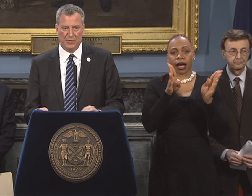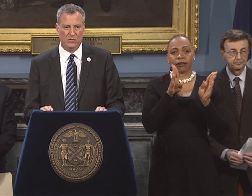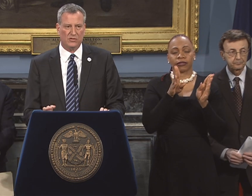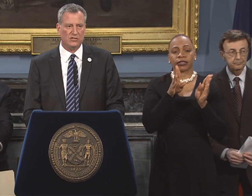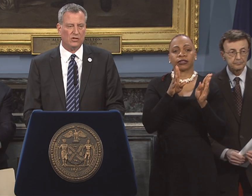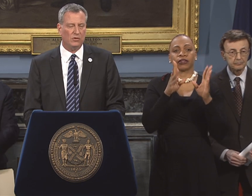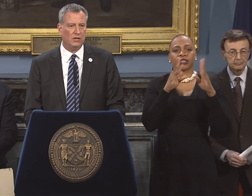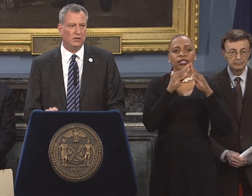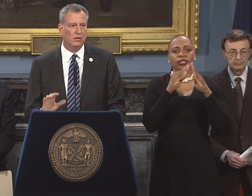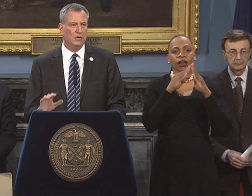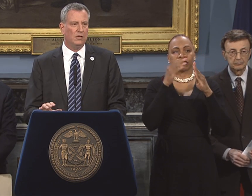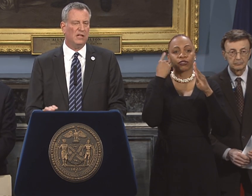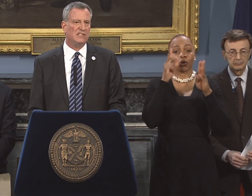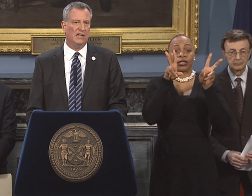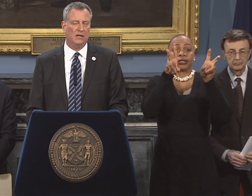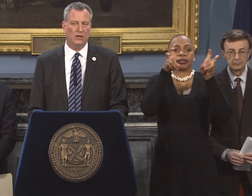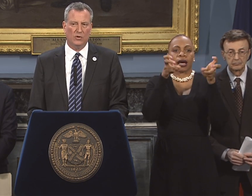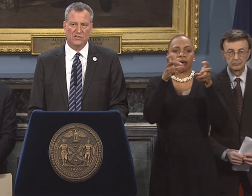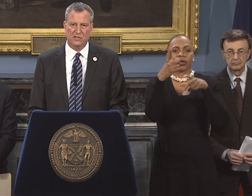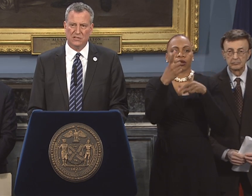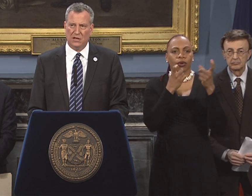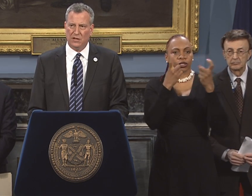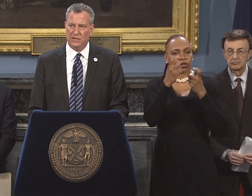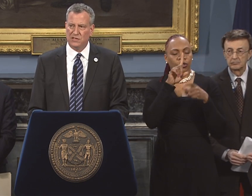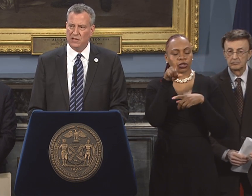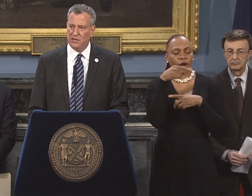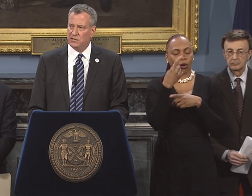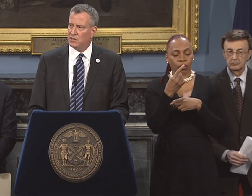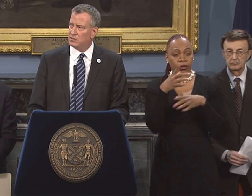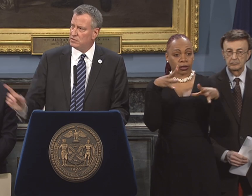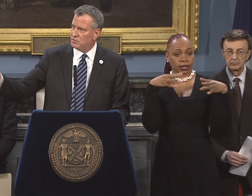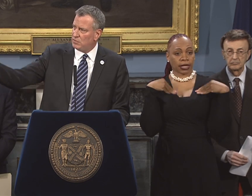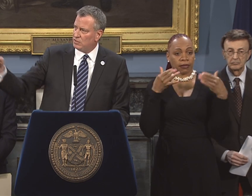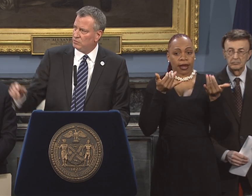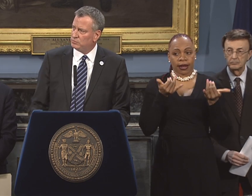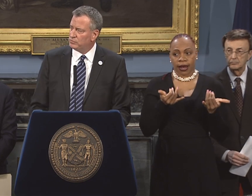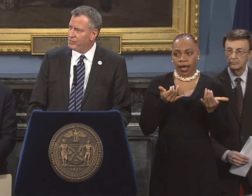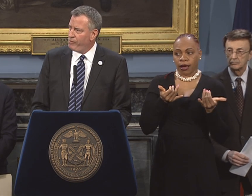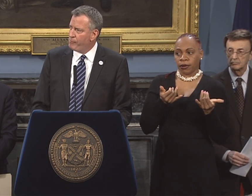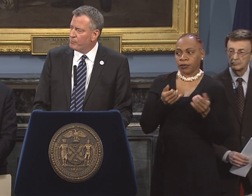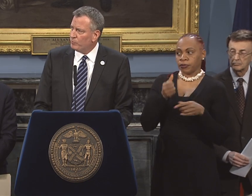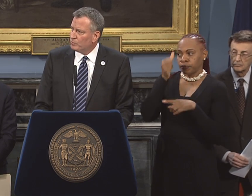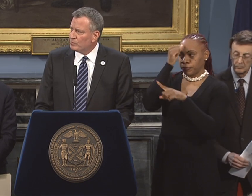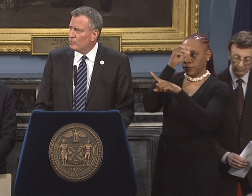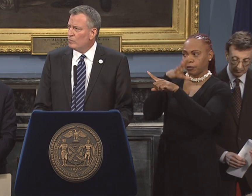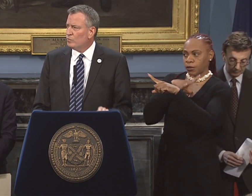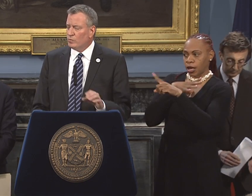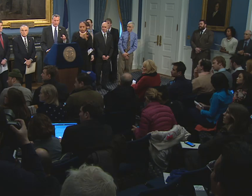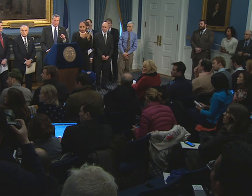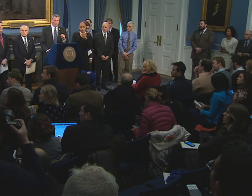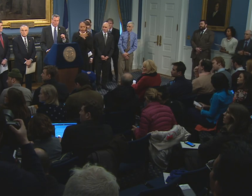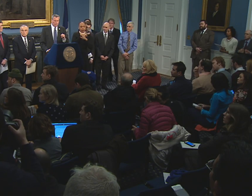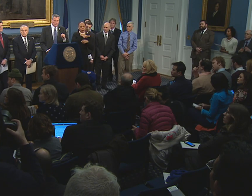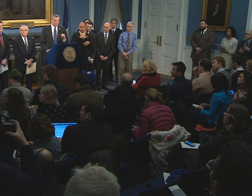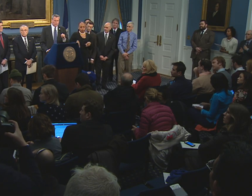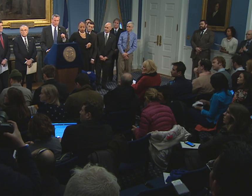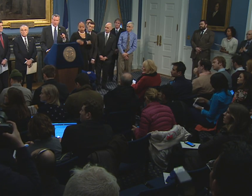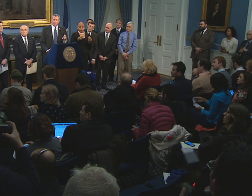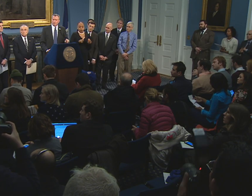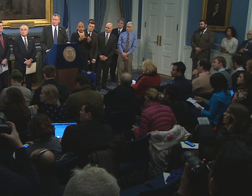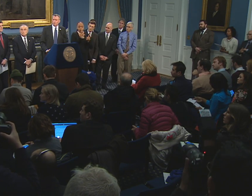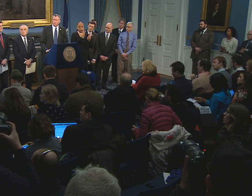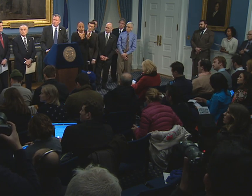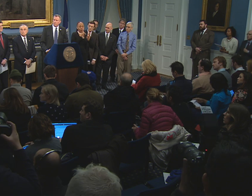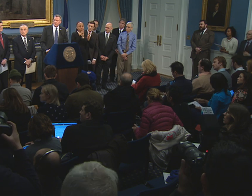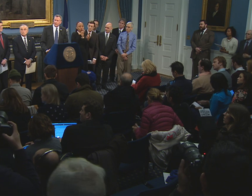for on-topic questions only. Let's take questions on this incident. Michael. Mayor, there have been multiple folks in the area who